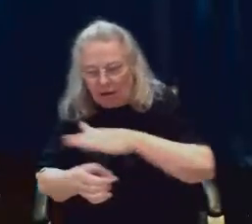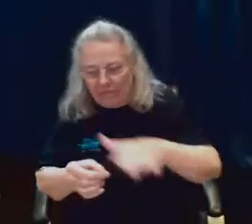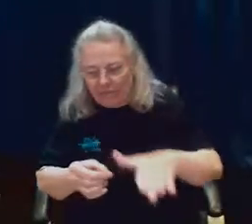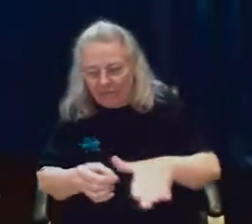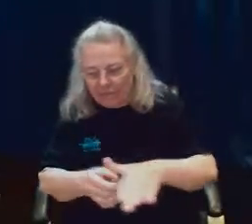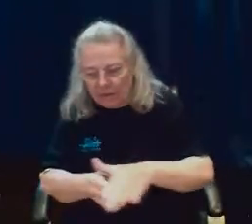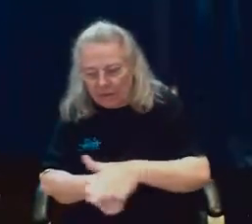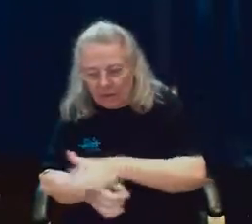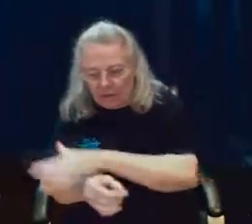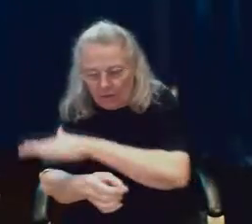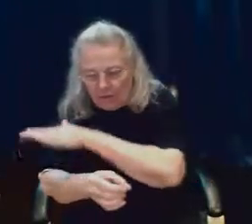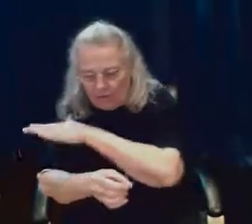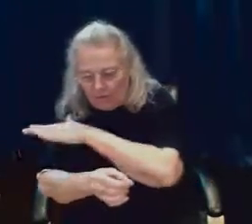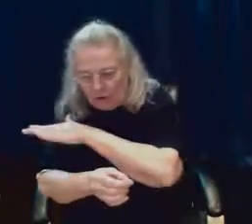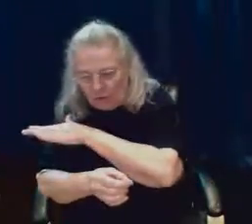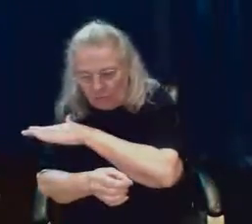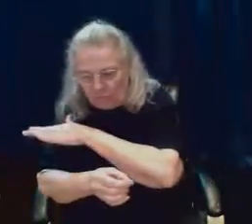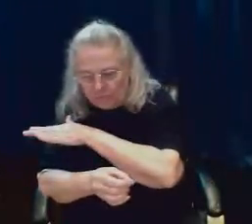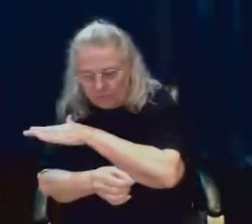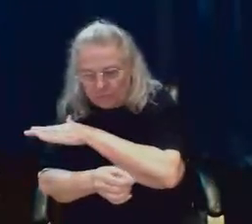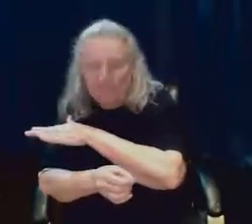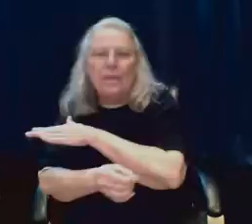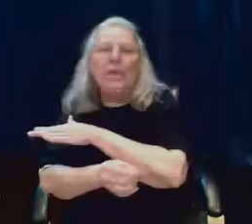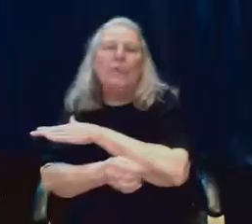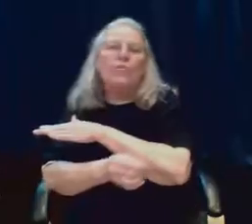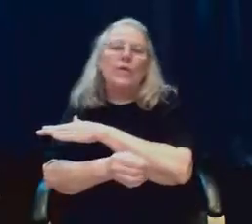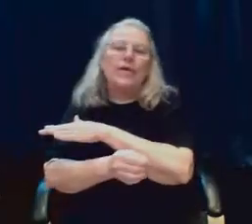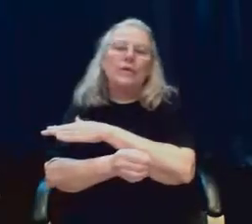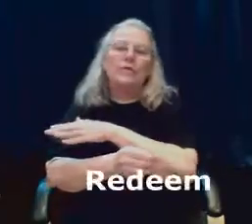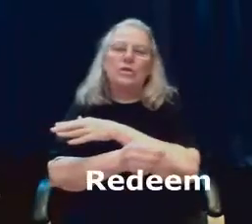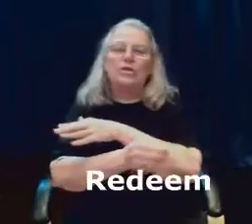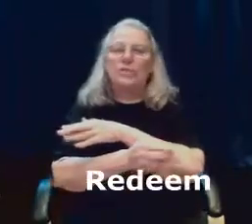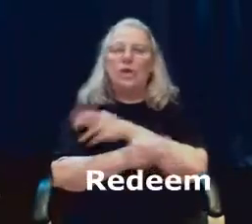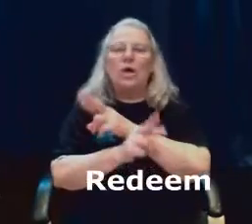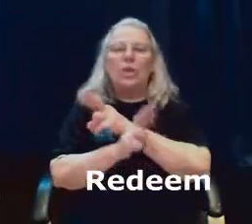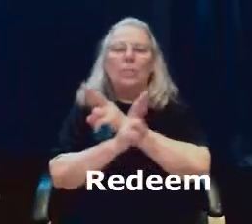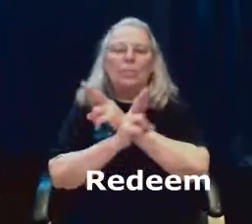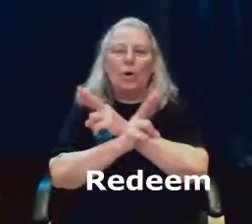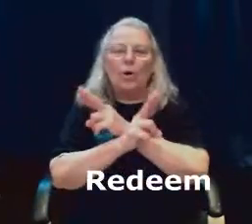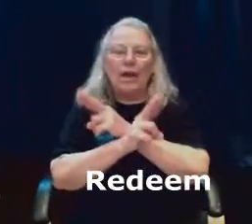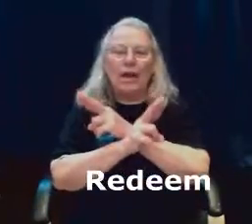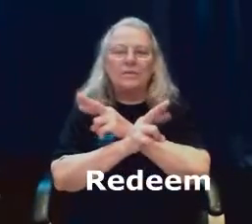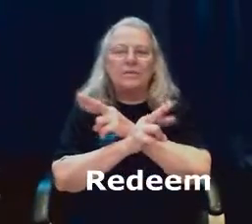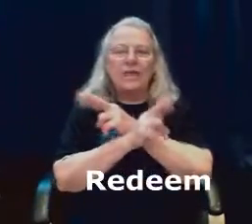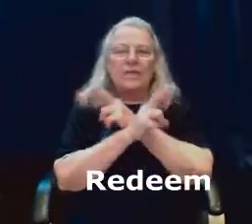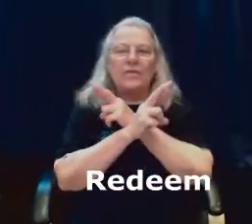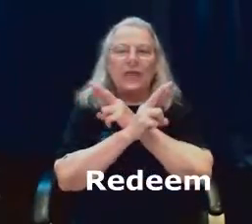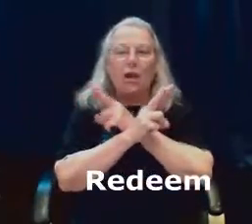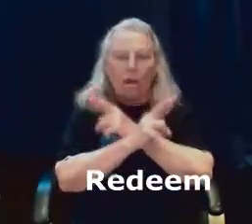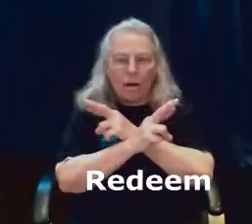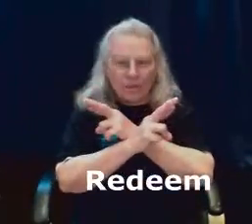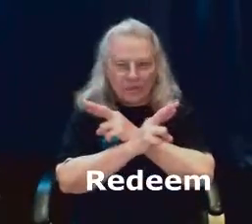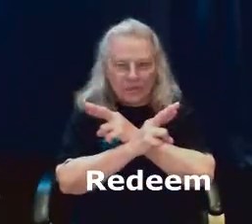off. Full. Redemption. Both hands in the R